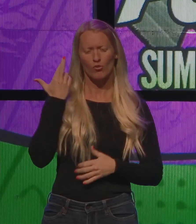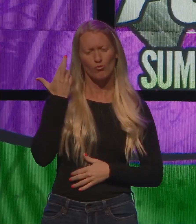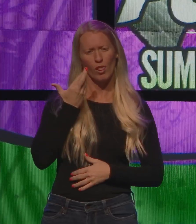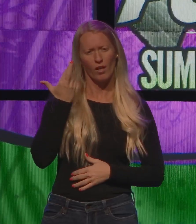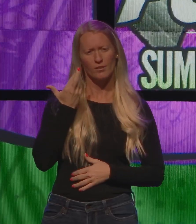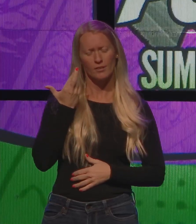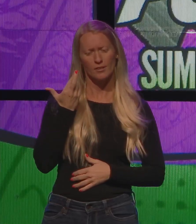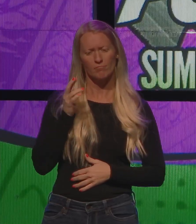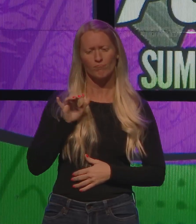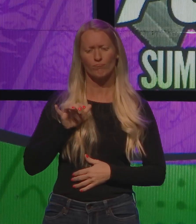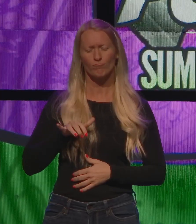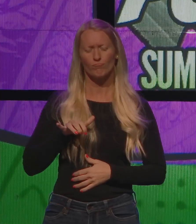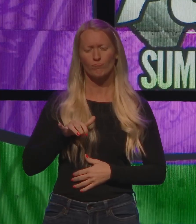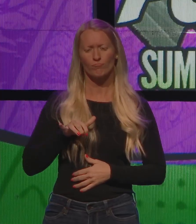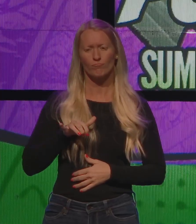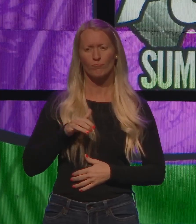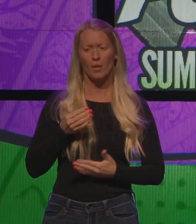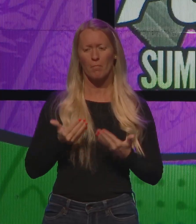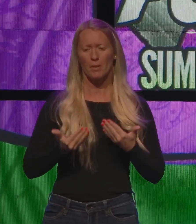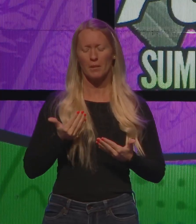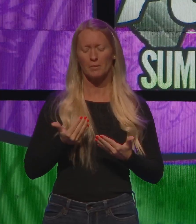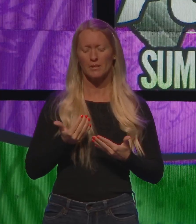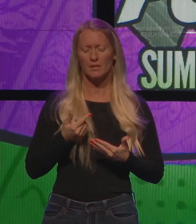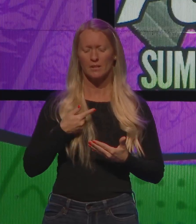actually think that at my core I'm not good.